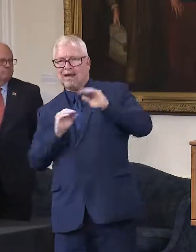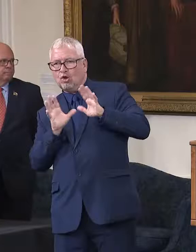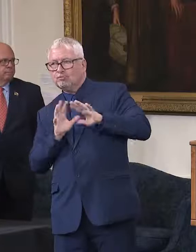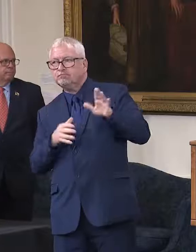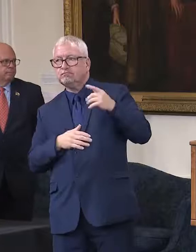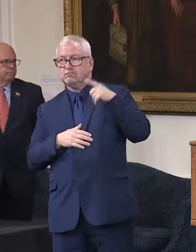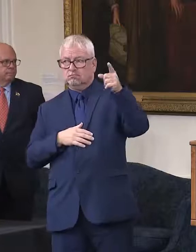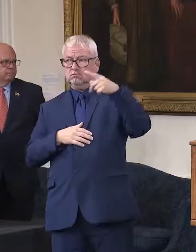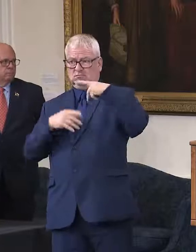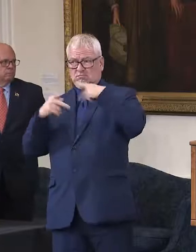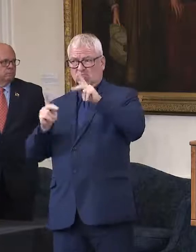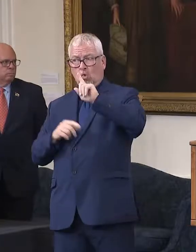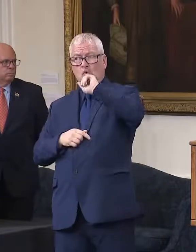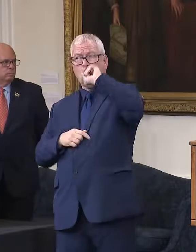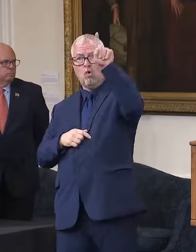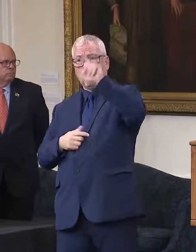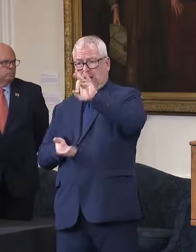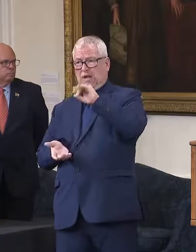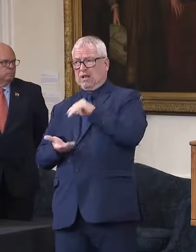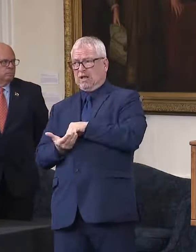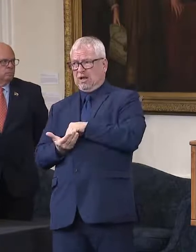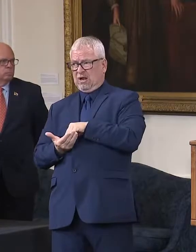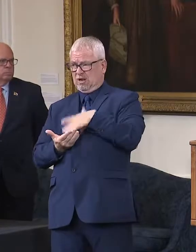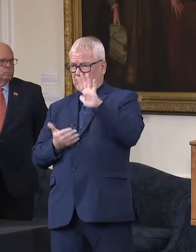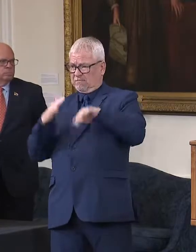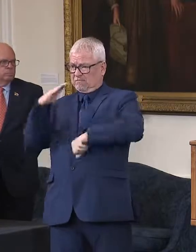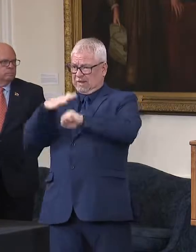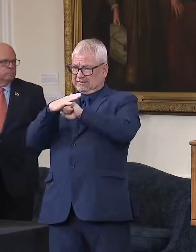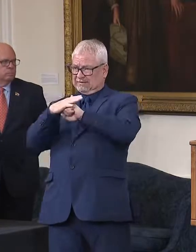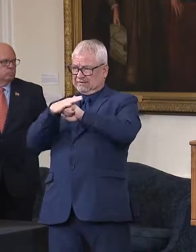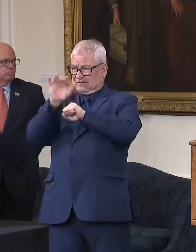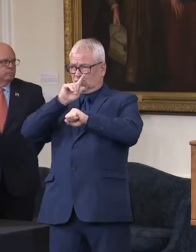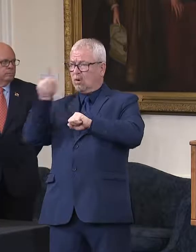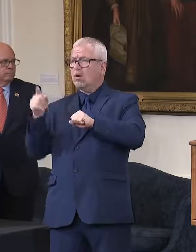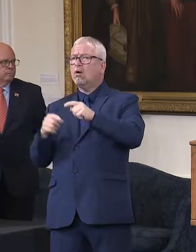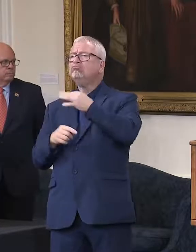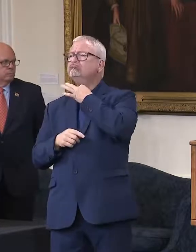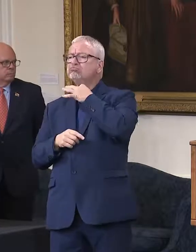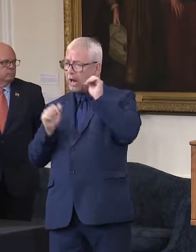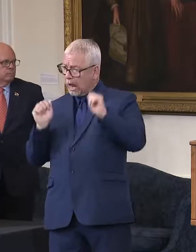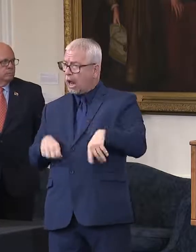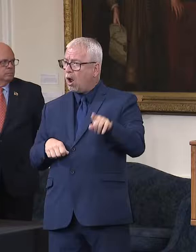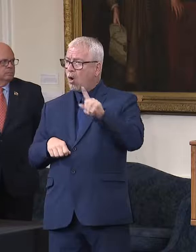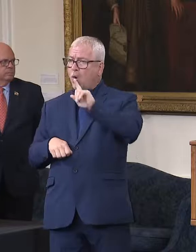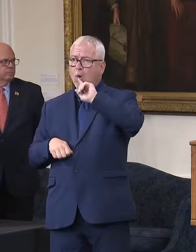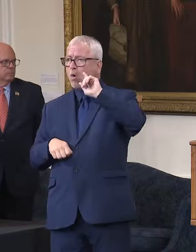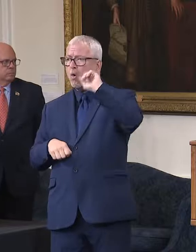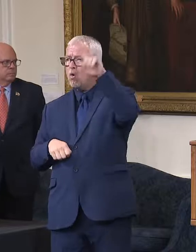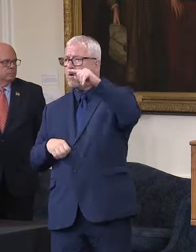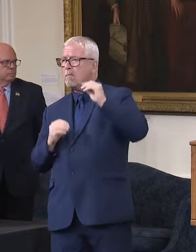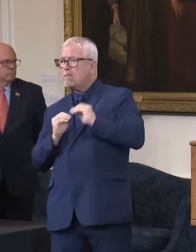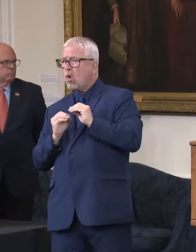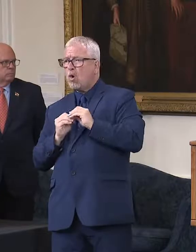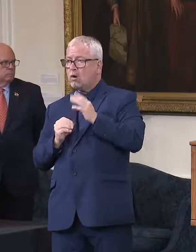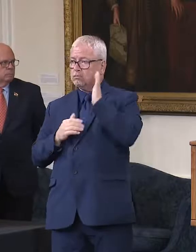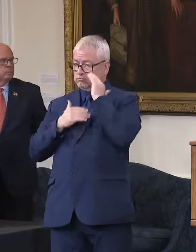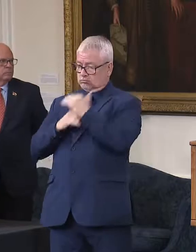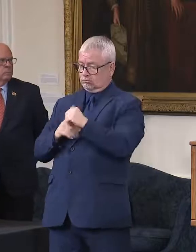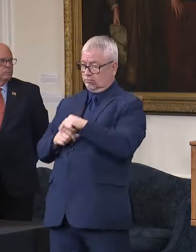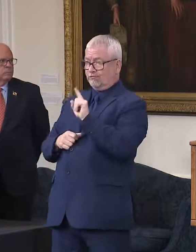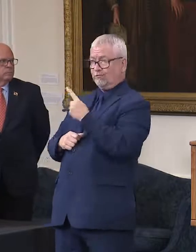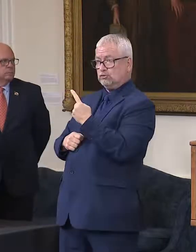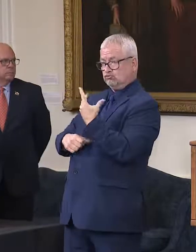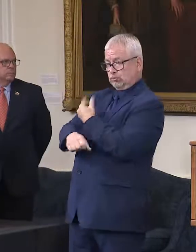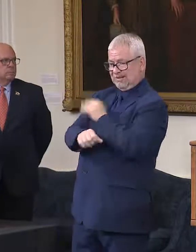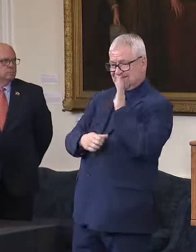order, or that's what was allocated to? And have you been ordered, as we were at the beginning, this is for first and second doses? You know